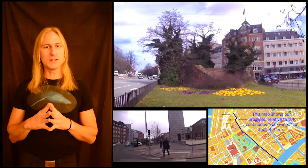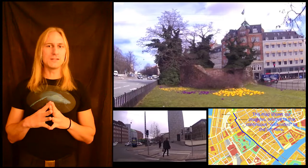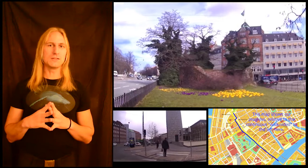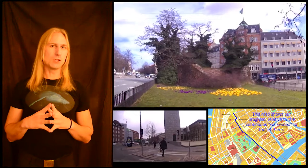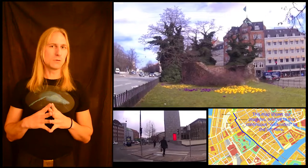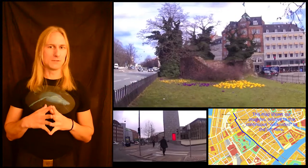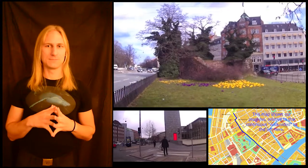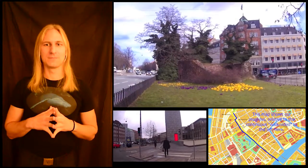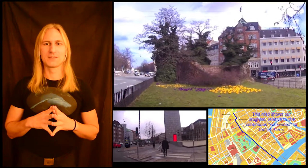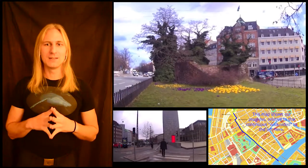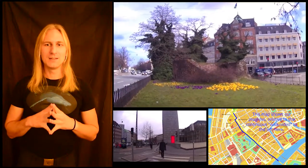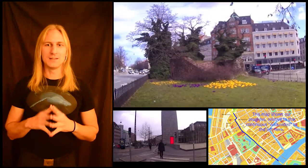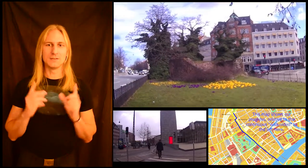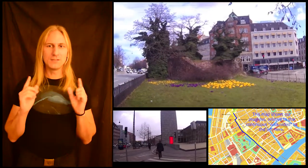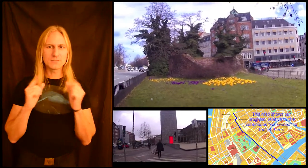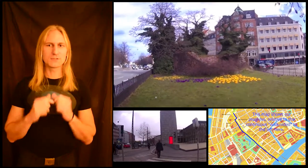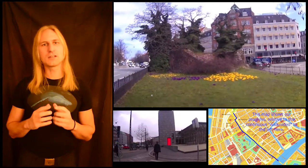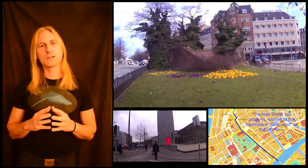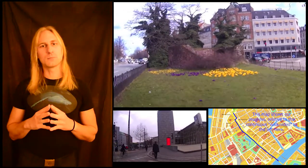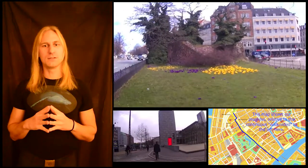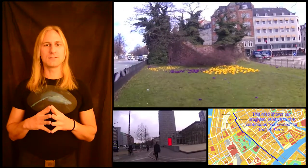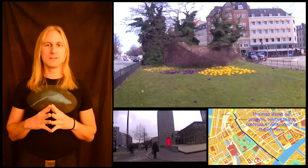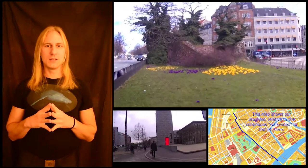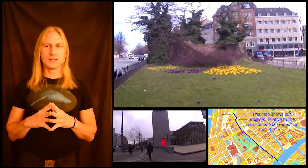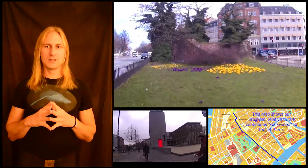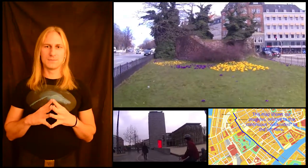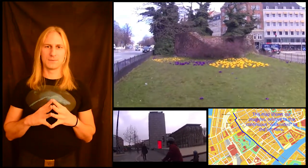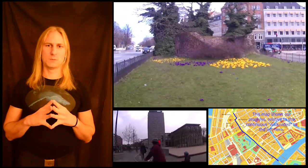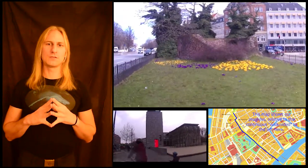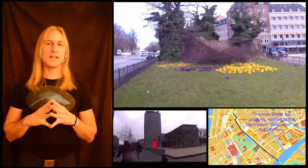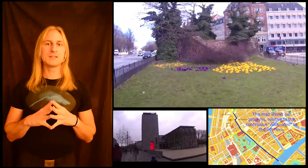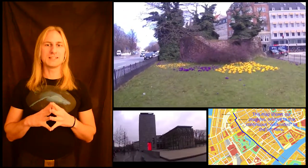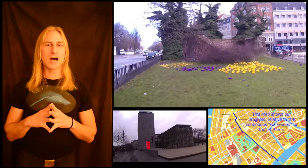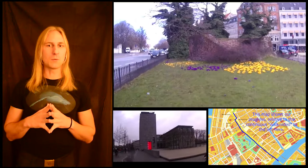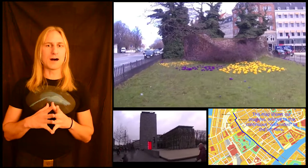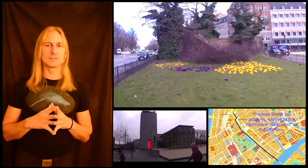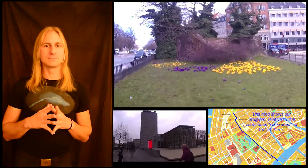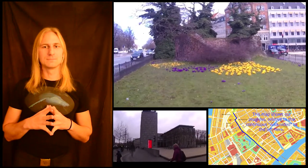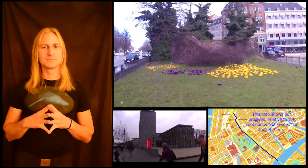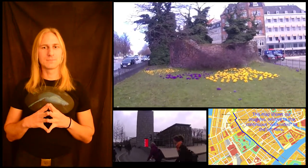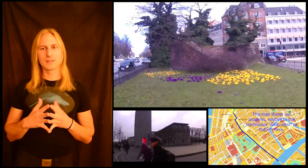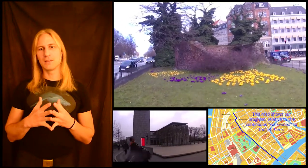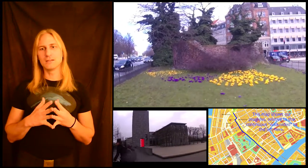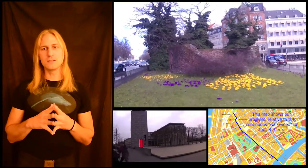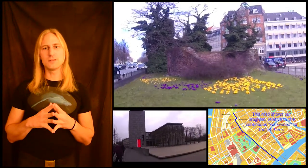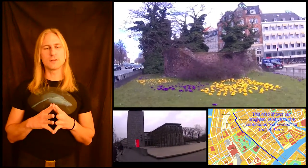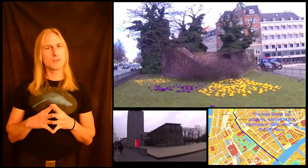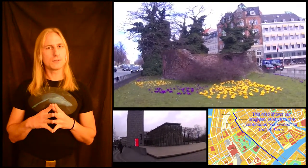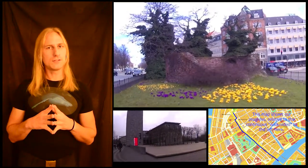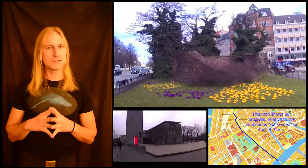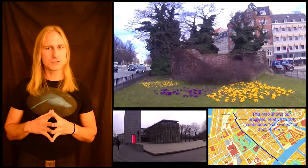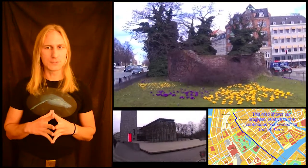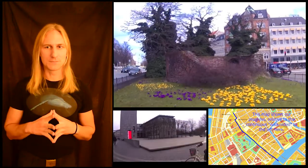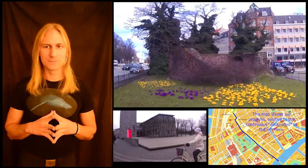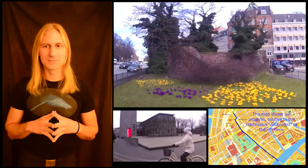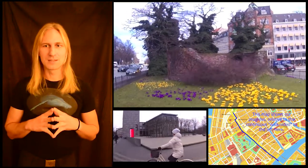to the Wendian nobleman. This particular prince was named Jaromar, and he lived in the